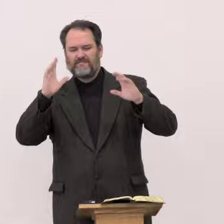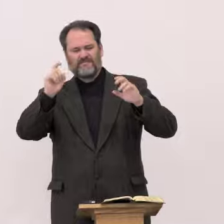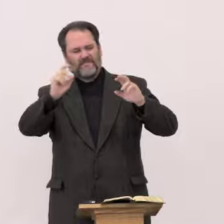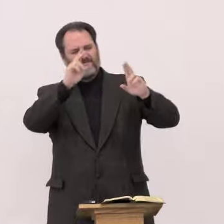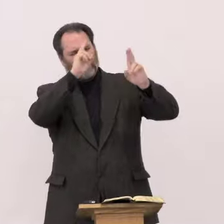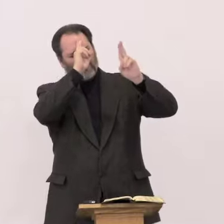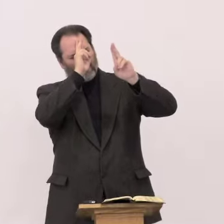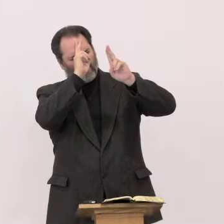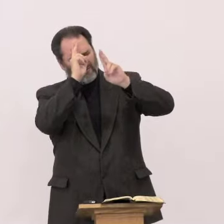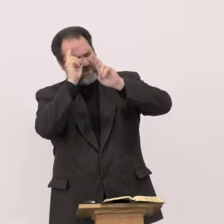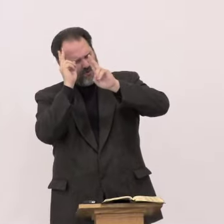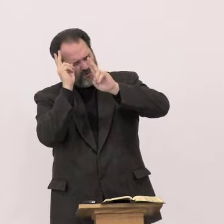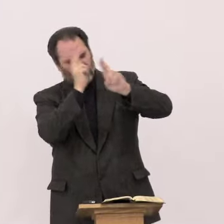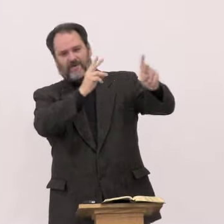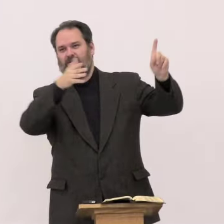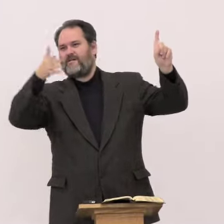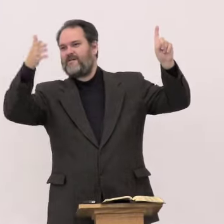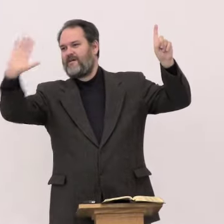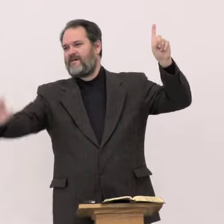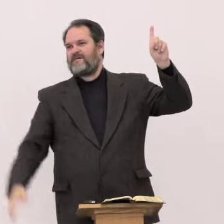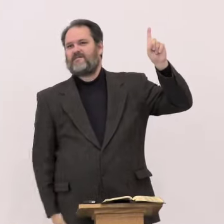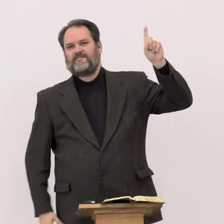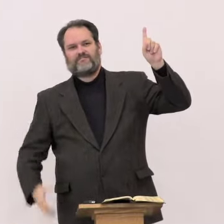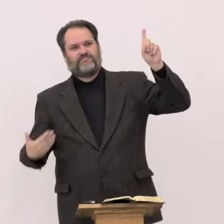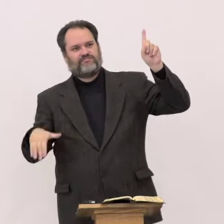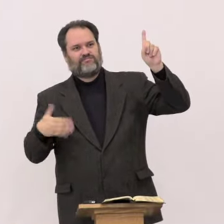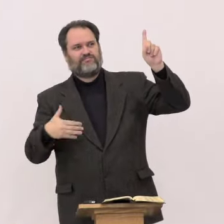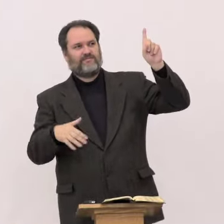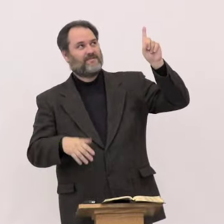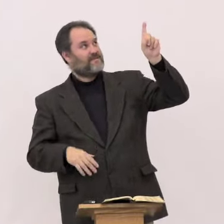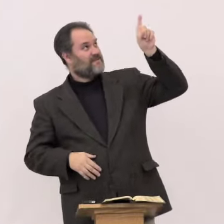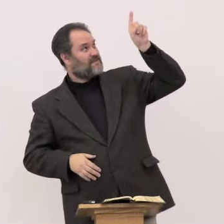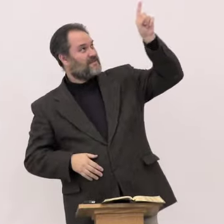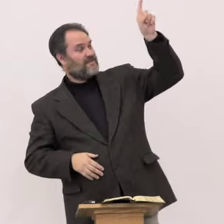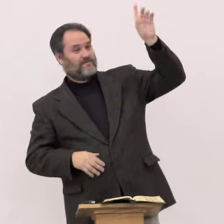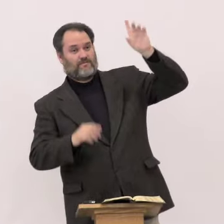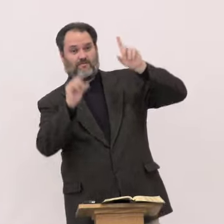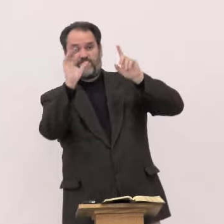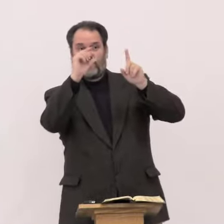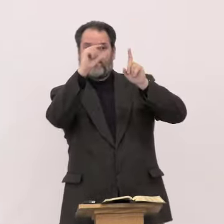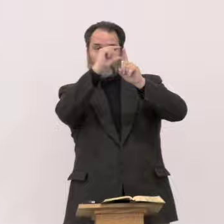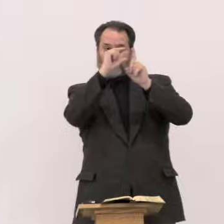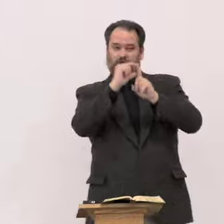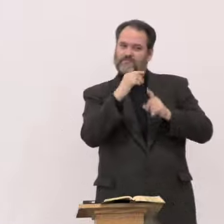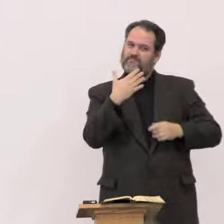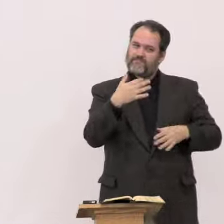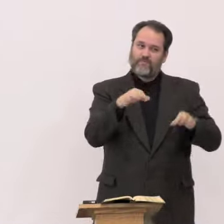abuse the words, and our goal should be to try to